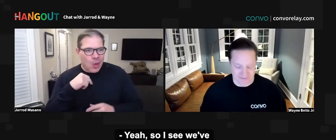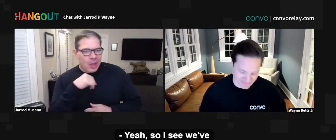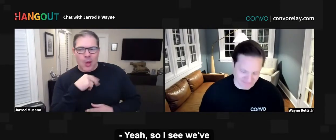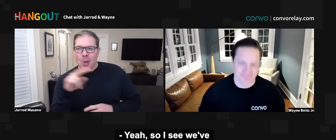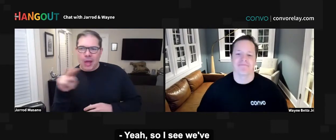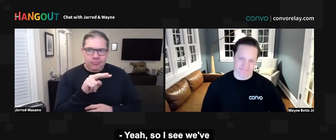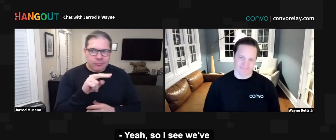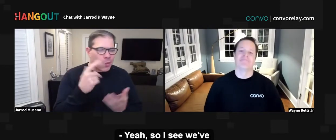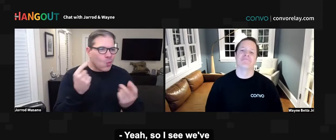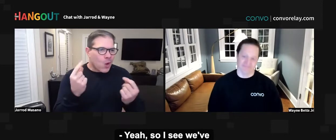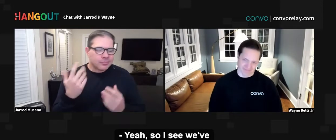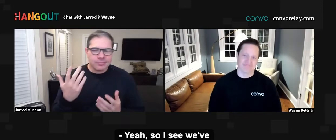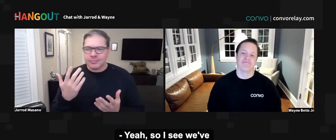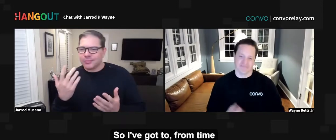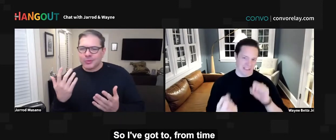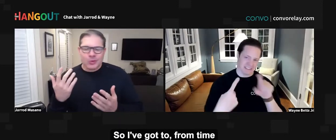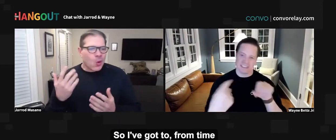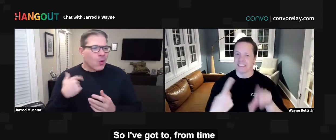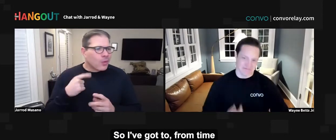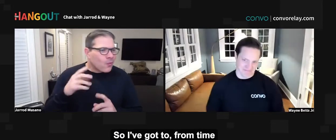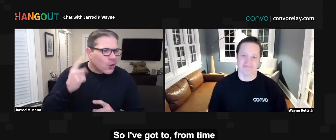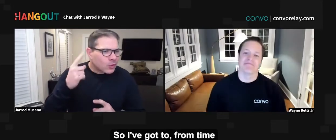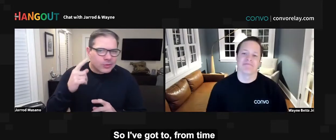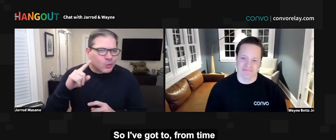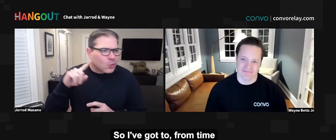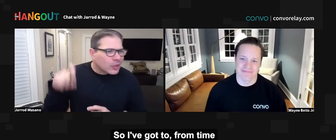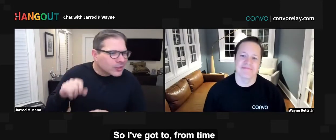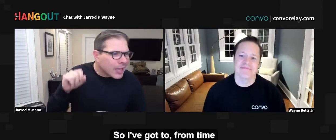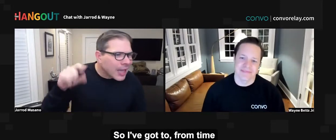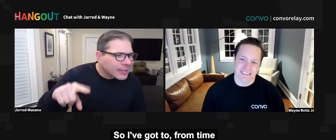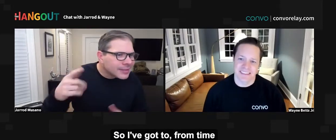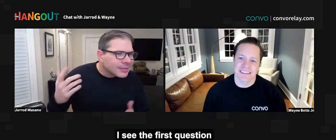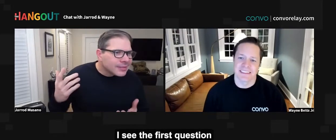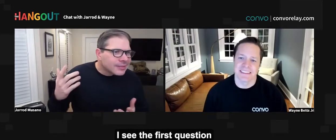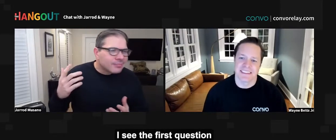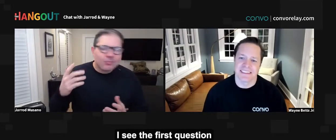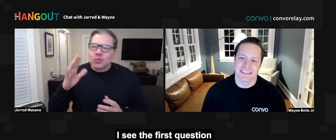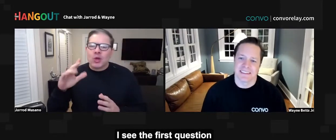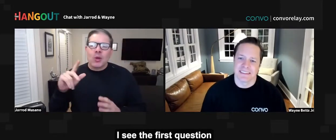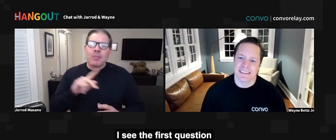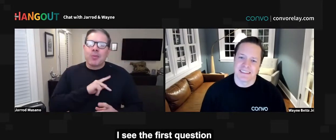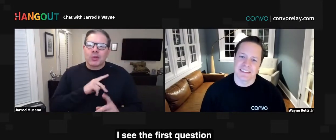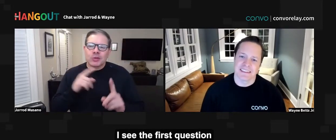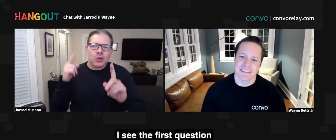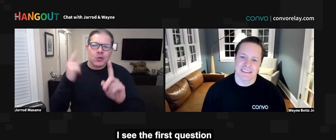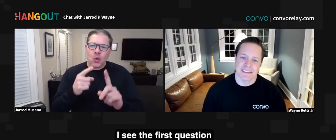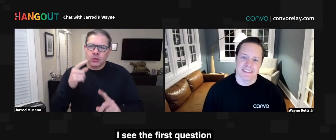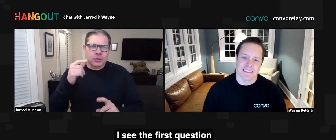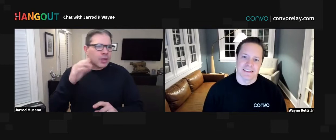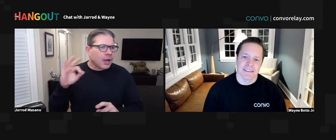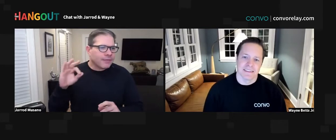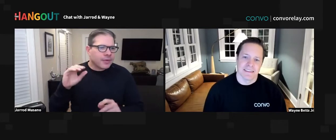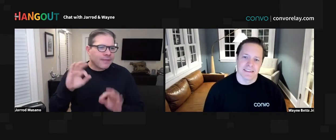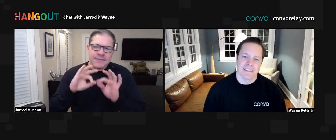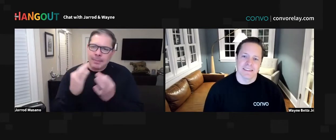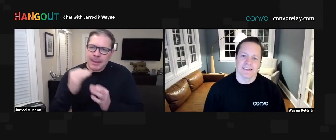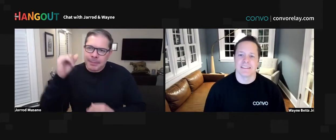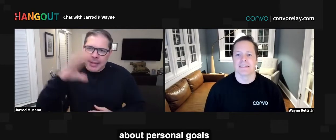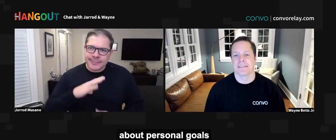Yeah. So I see we've got a list of questions. So I'm gonna from time to time go look at them. I see the first question people have asked is